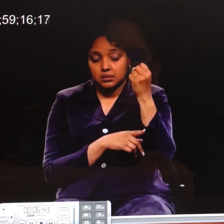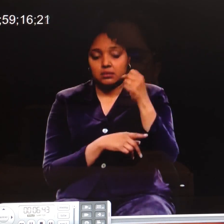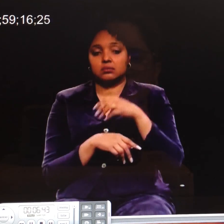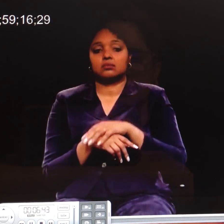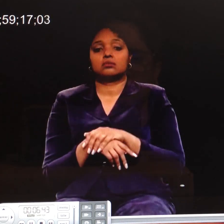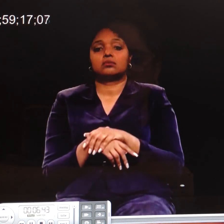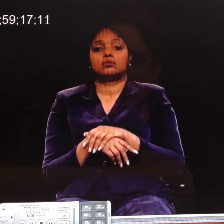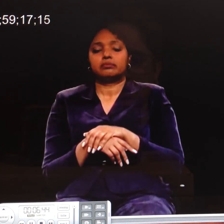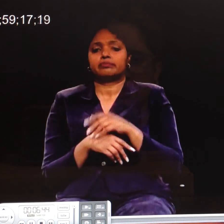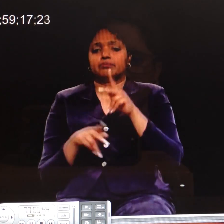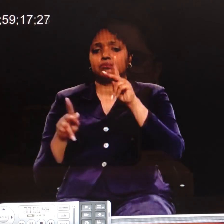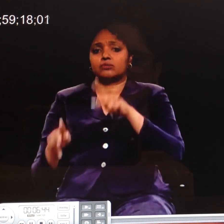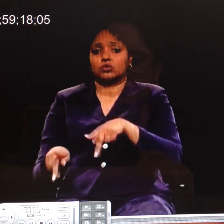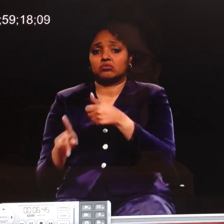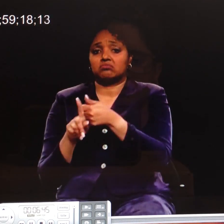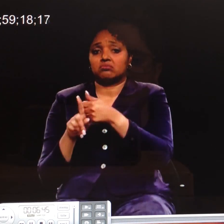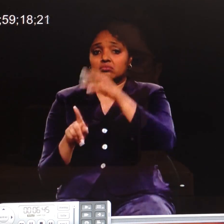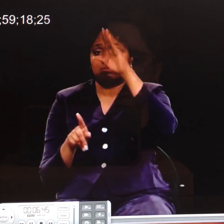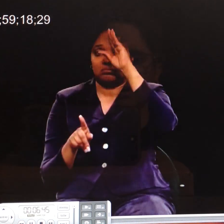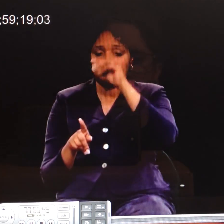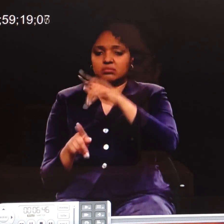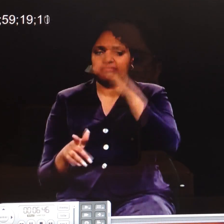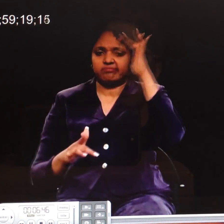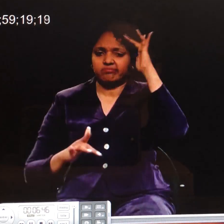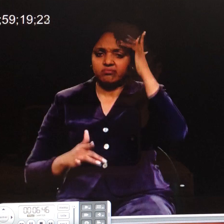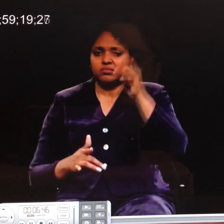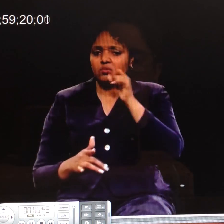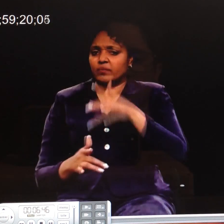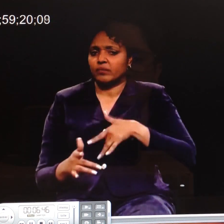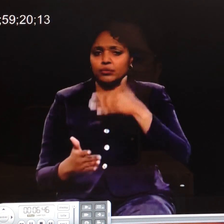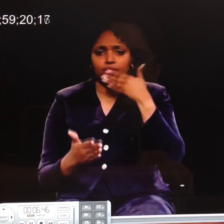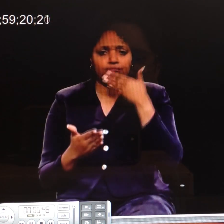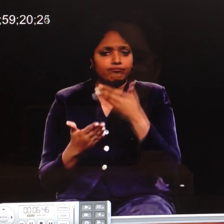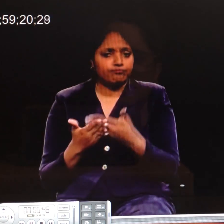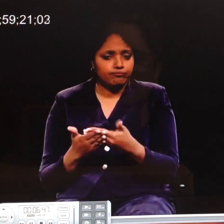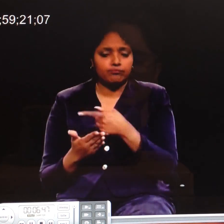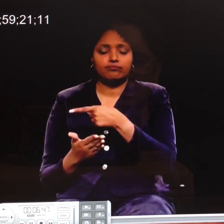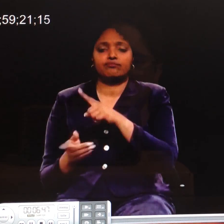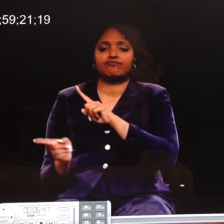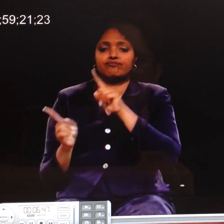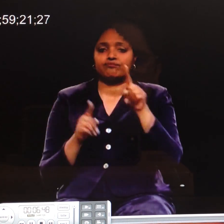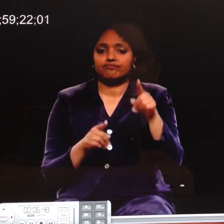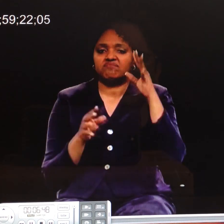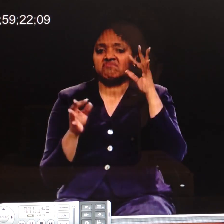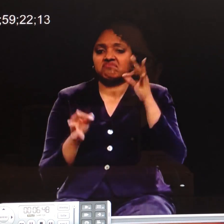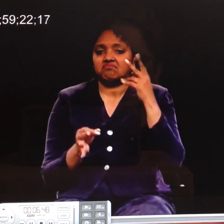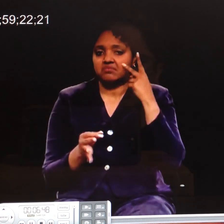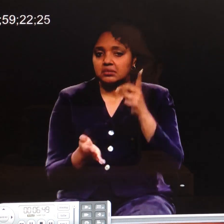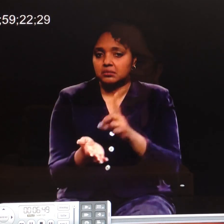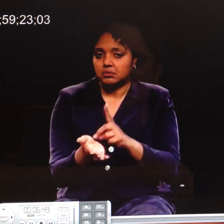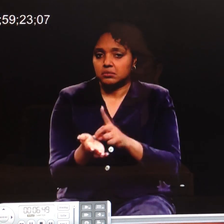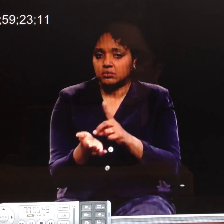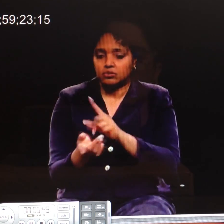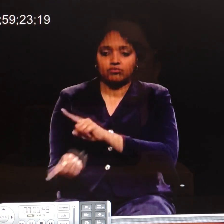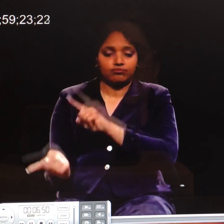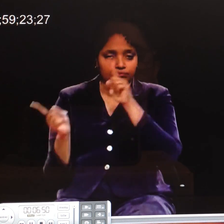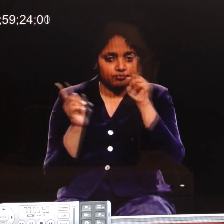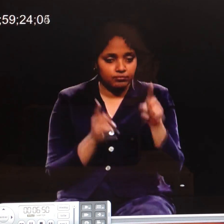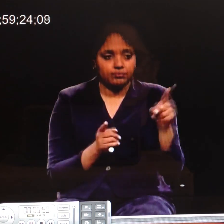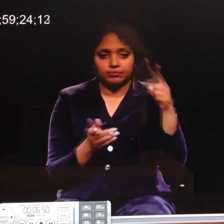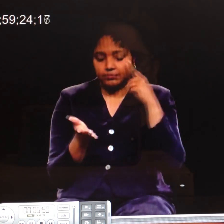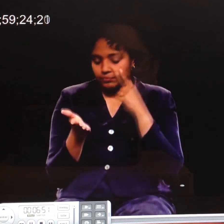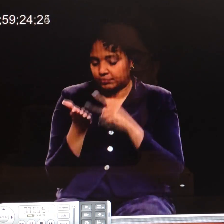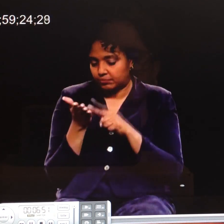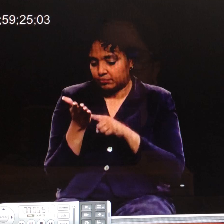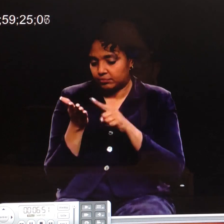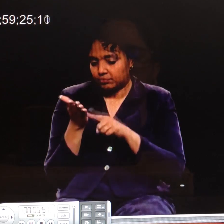In the late 70s, a person himself was sick and wasn't feeling well. So he went to go see